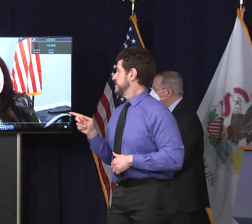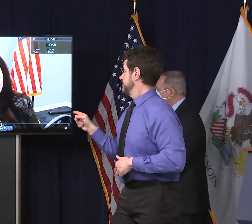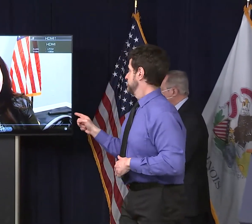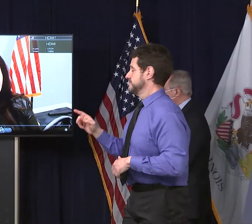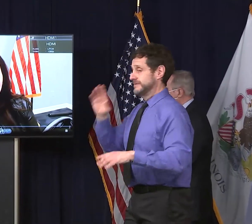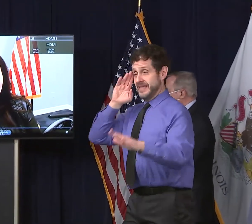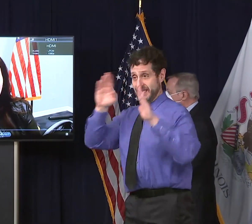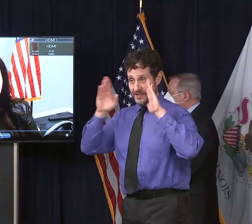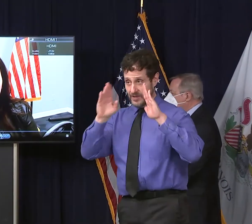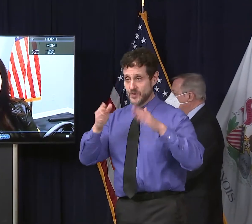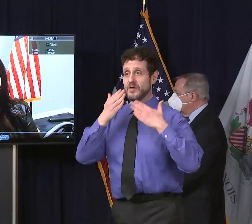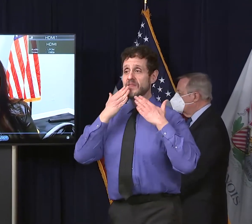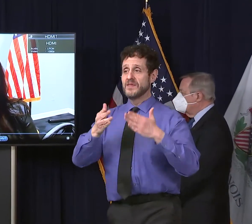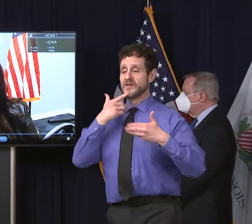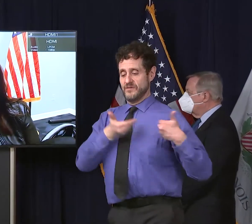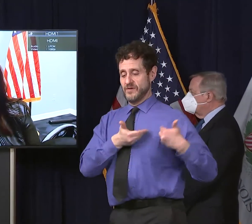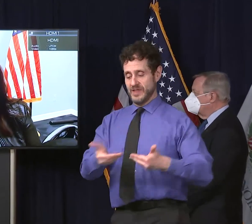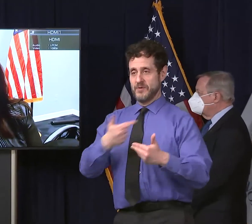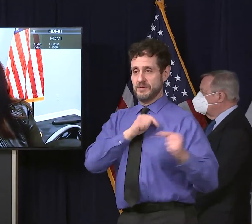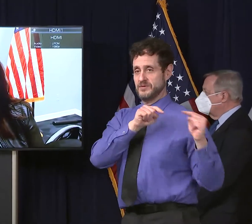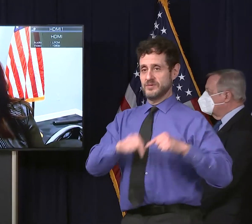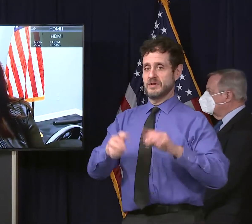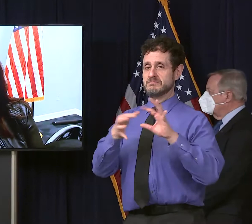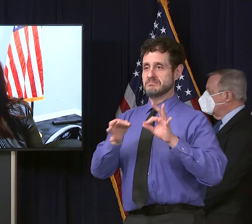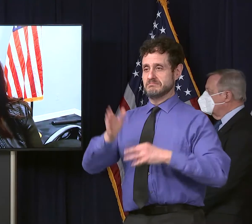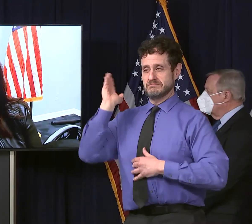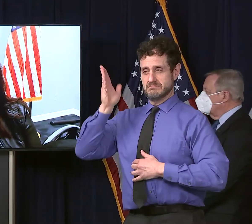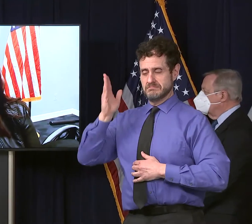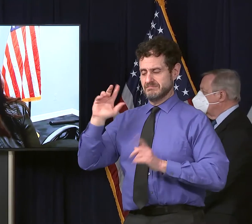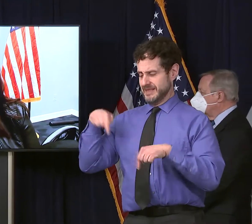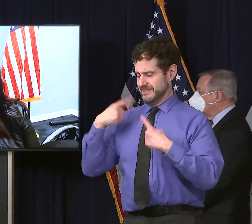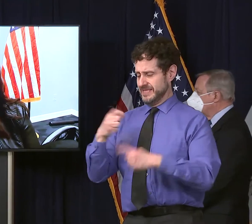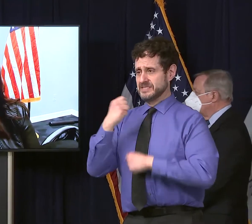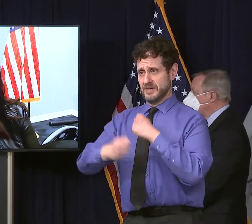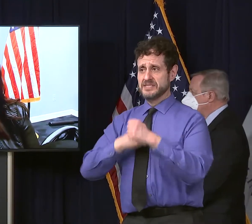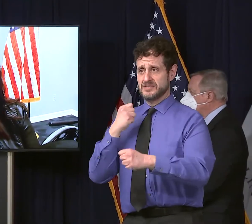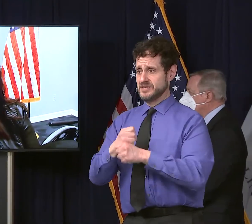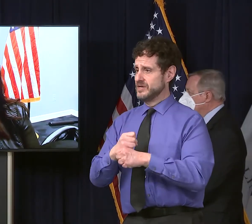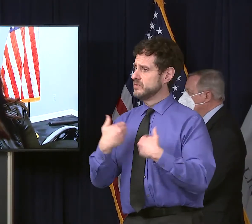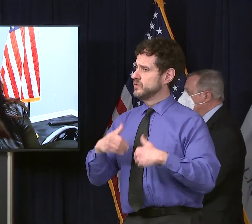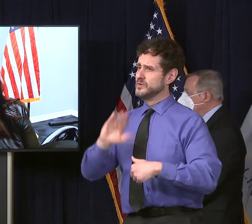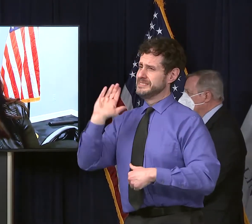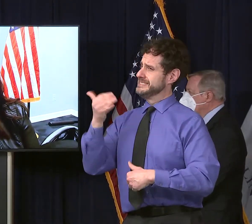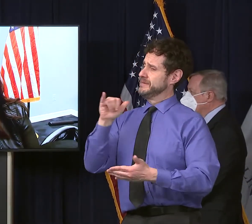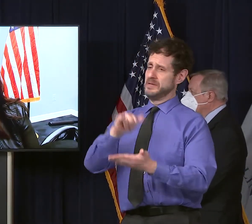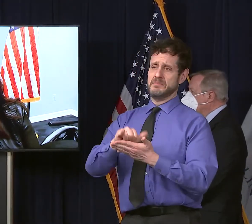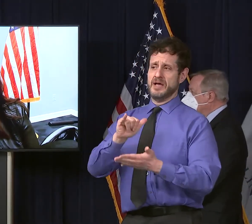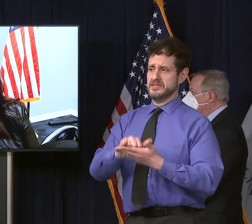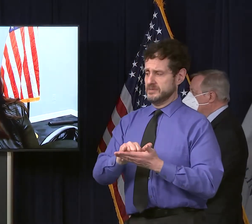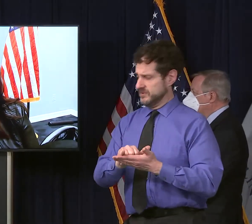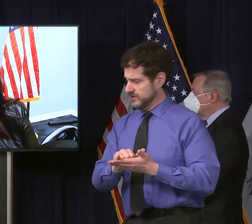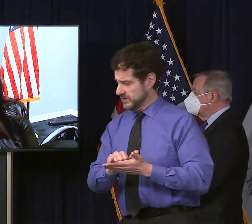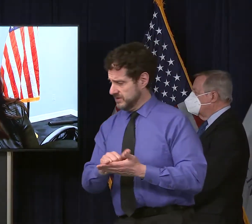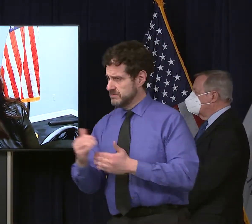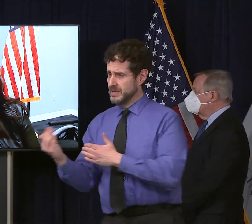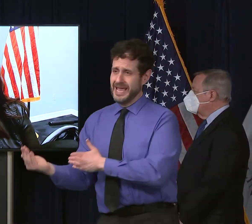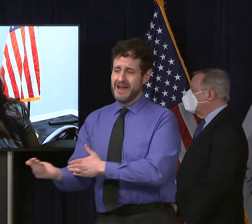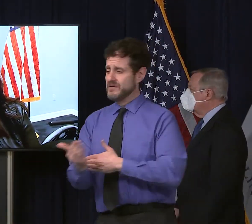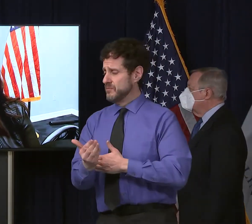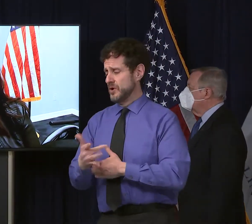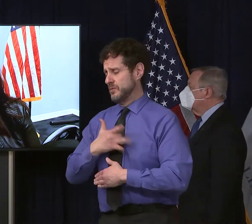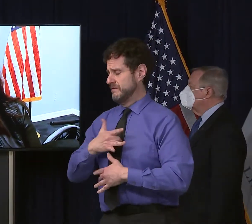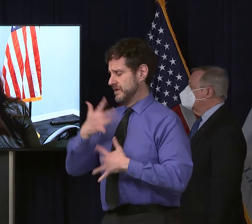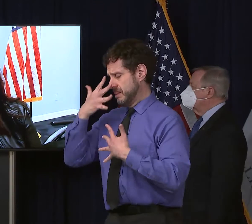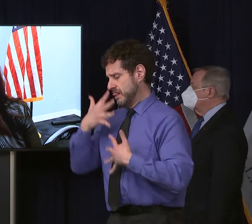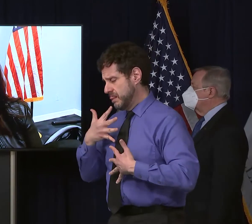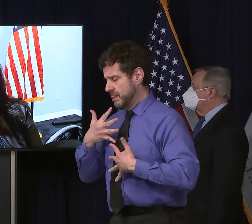Thank you so much for having me. This past year has been full of impossible days. Mornings rife with tragedy, afternoons filled